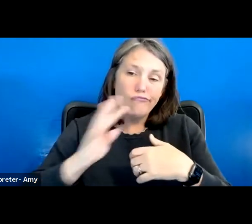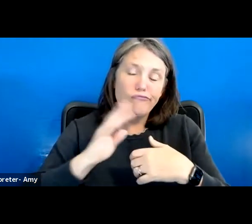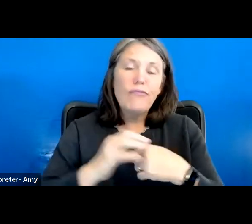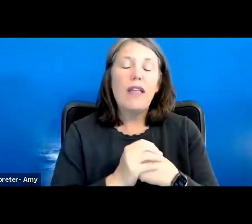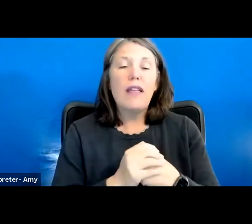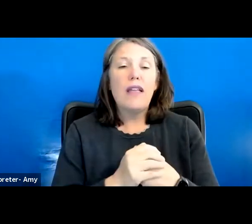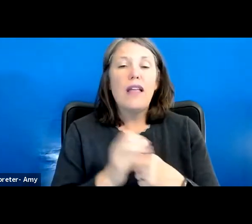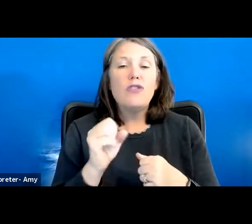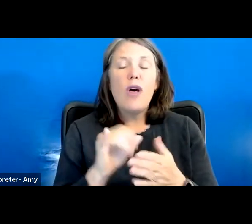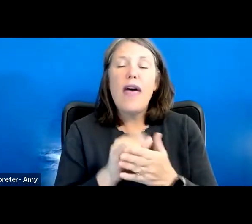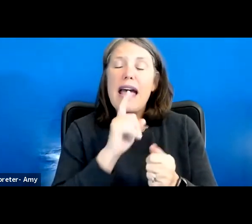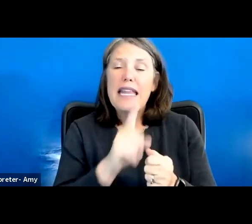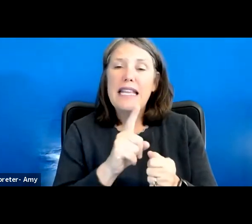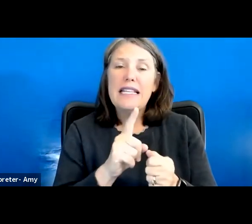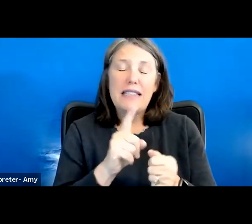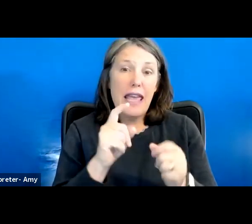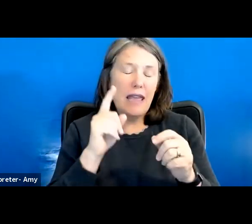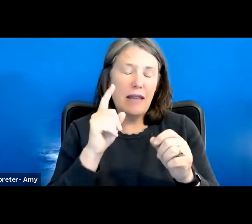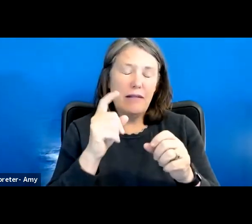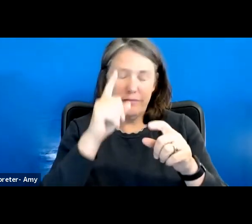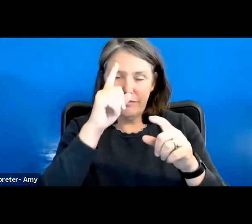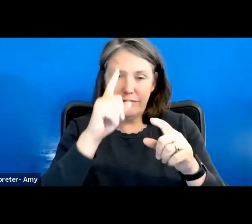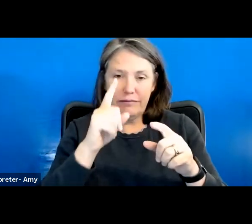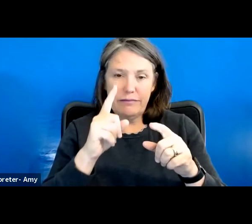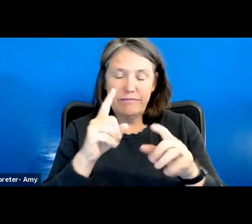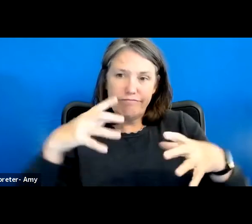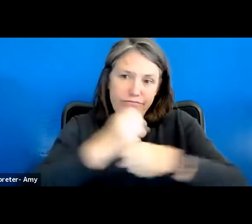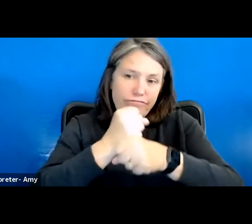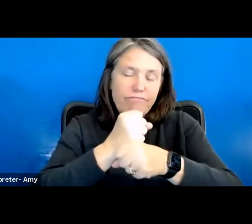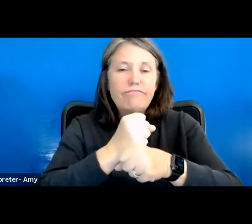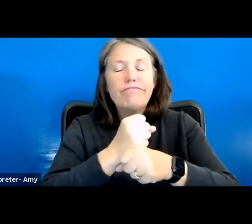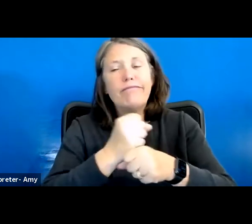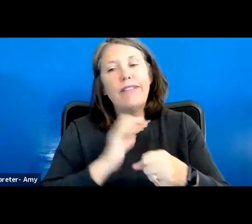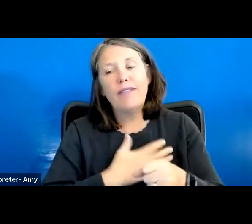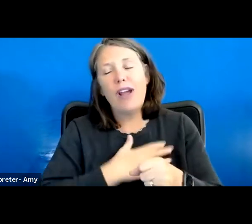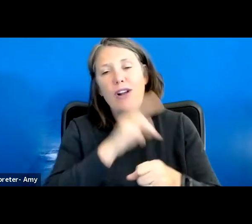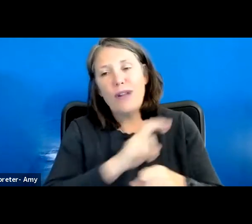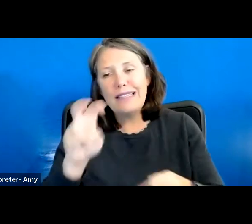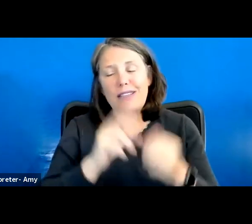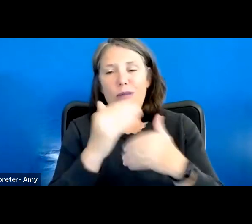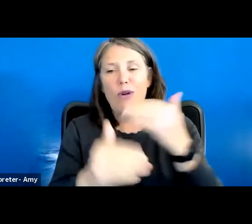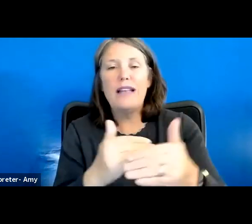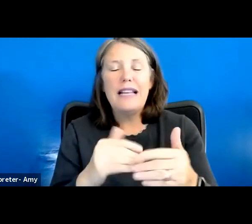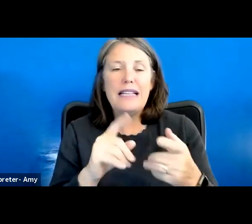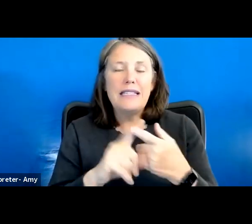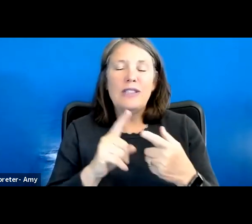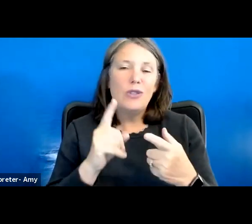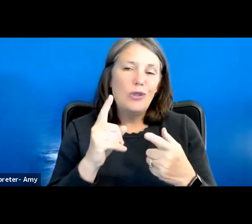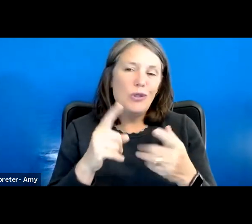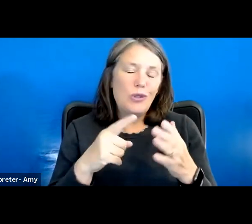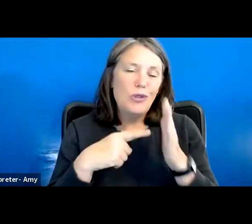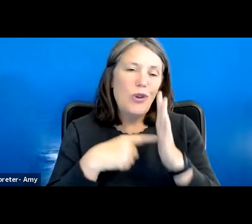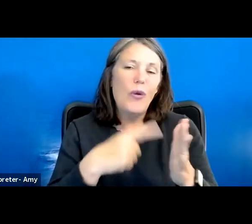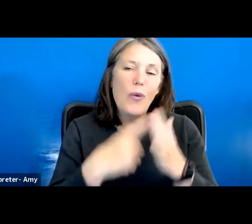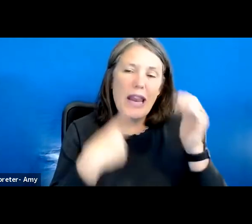So that is a bird's eye view of our transition process to give you an idea of what that looks like from start to